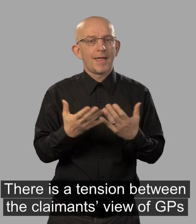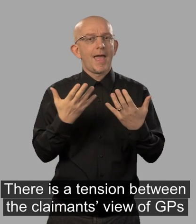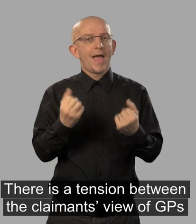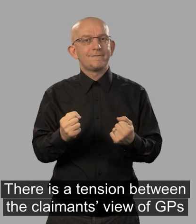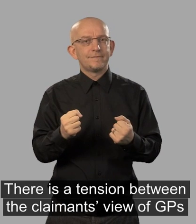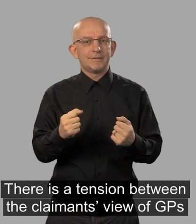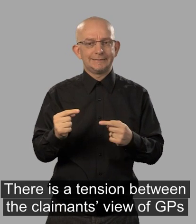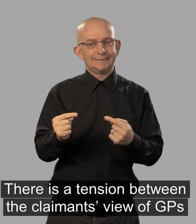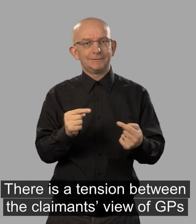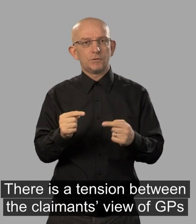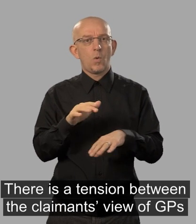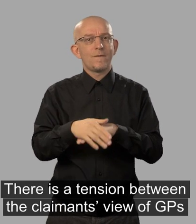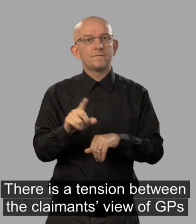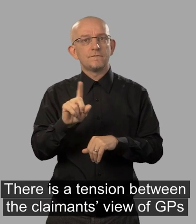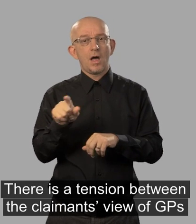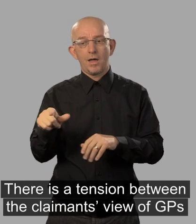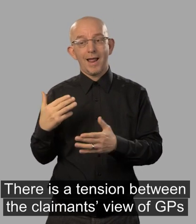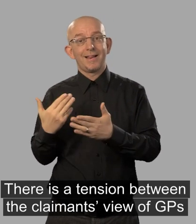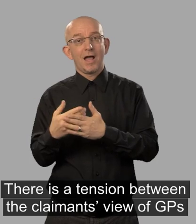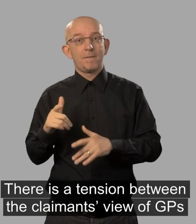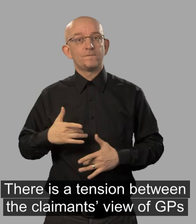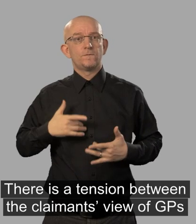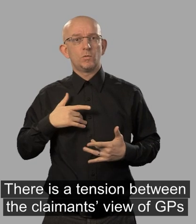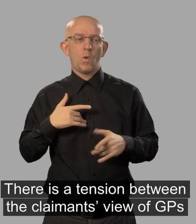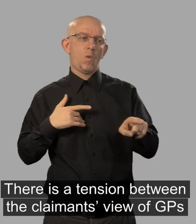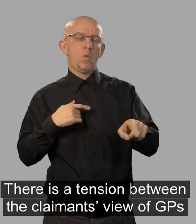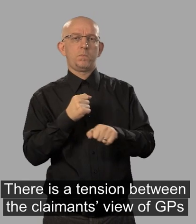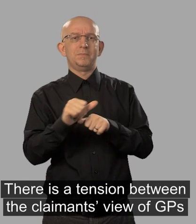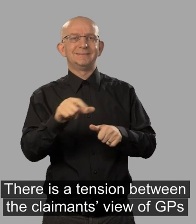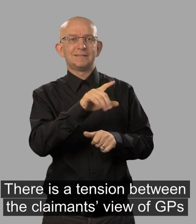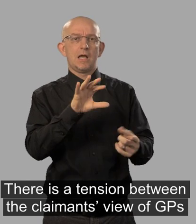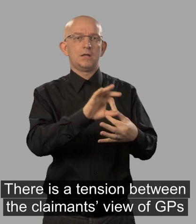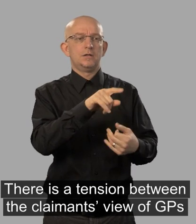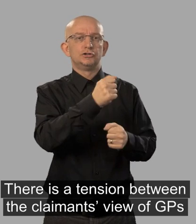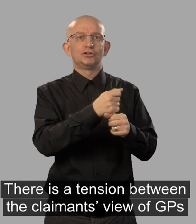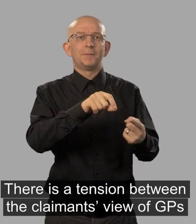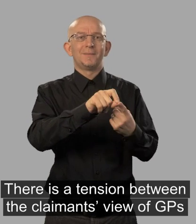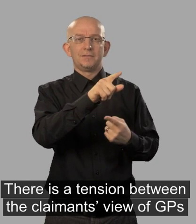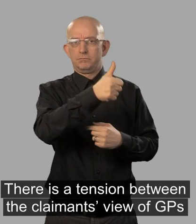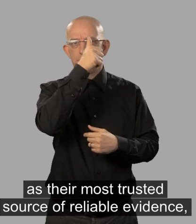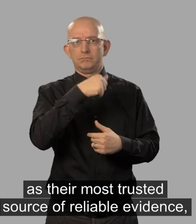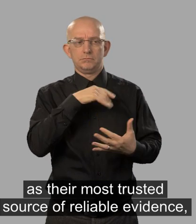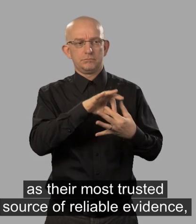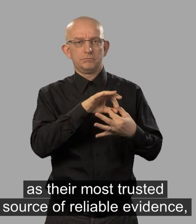There is a tension between the claimant's view of GPs as their most trusted source of reliable evidence